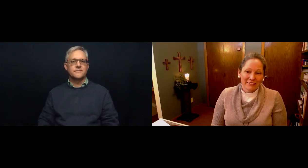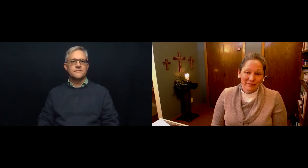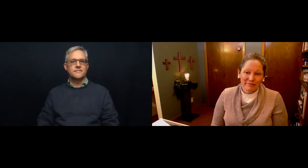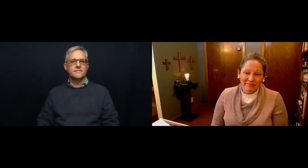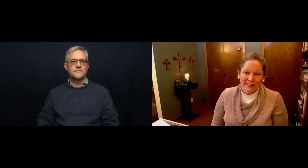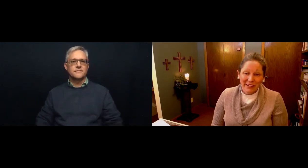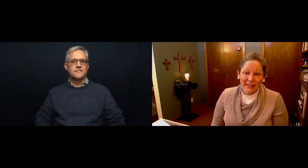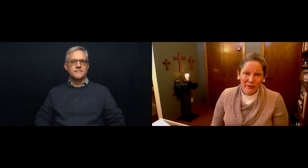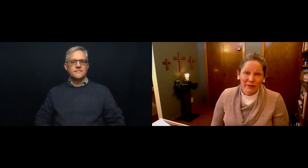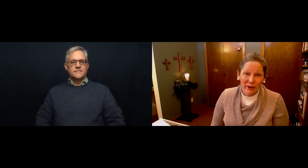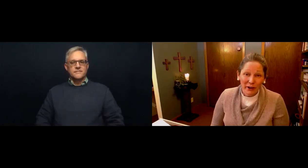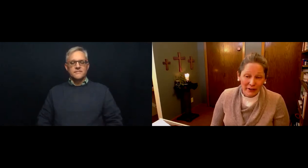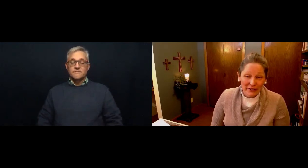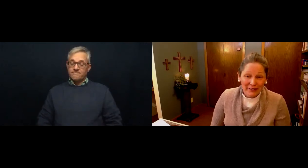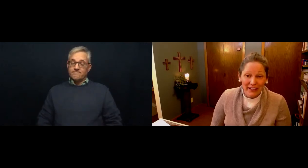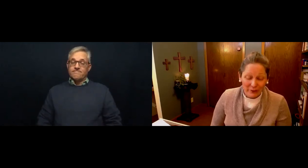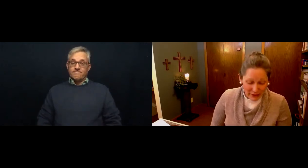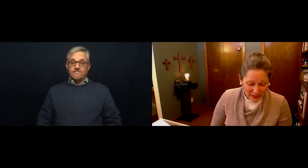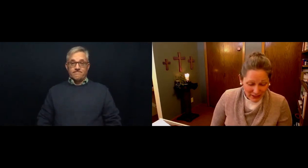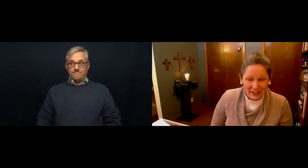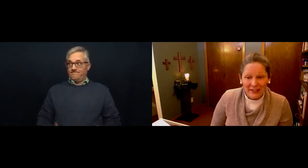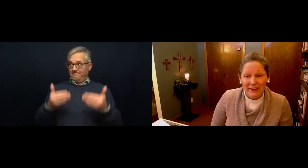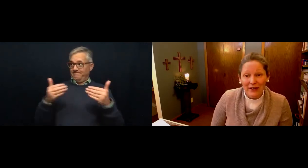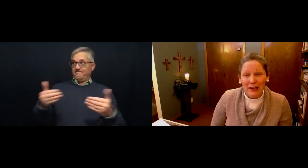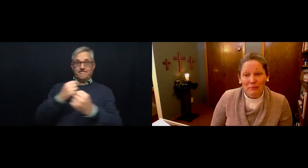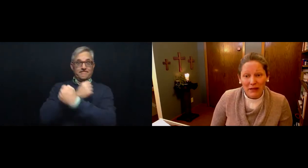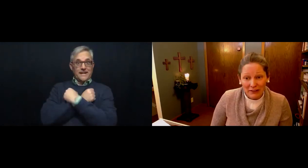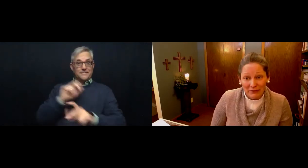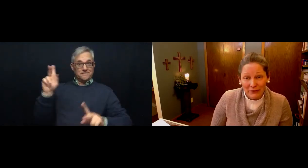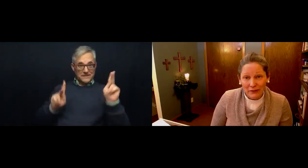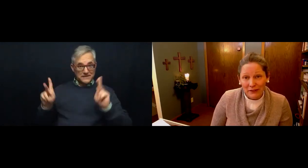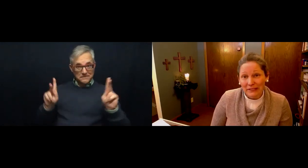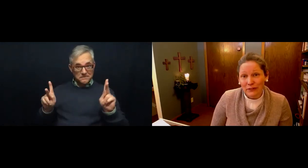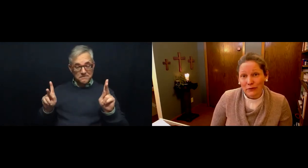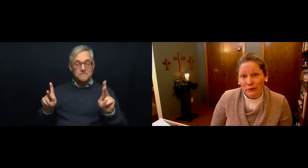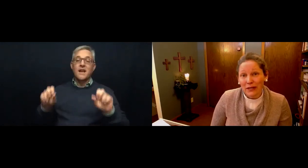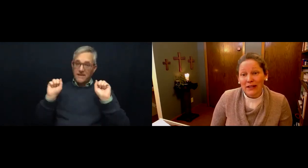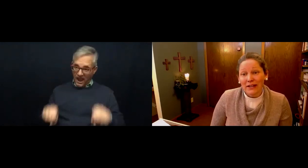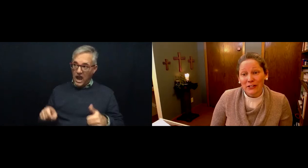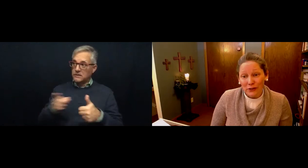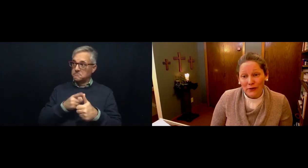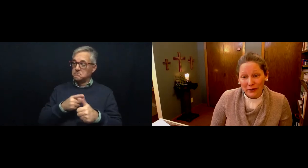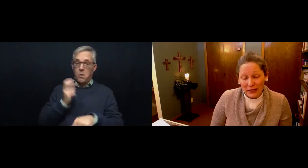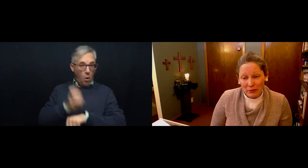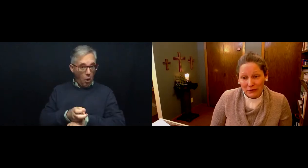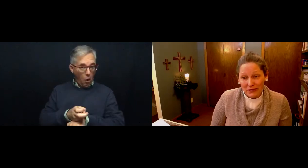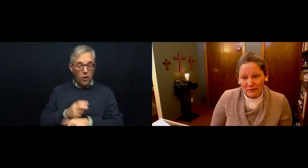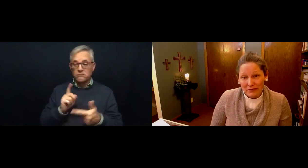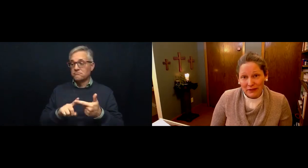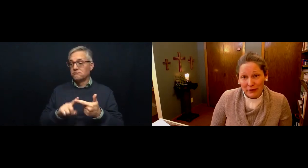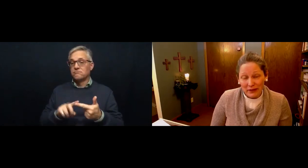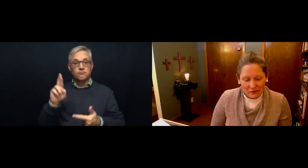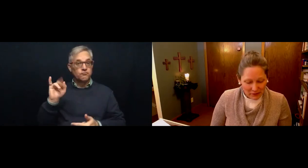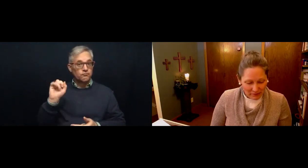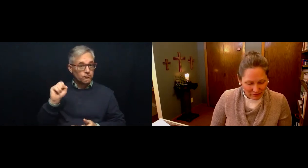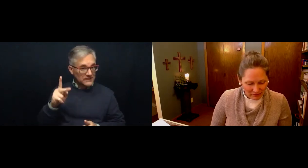Yes, it can be hard and risky and painful to show our neighbors